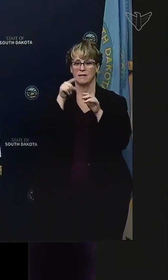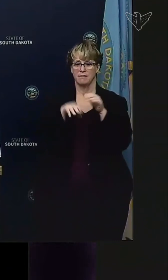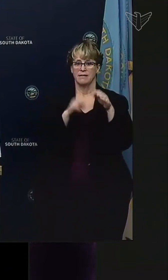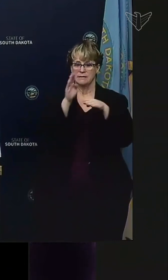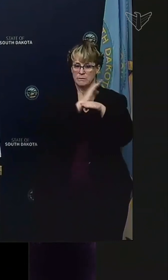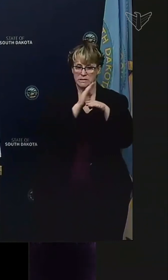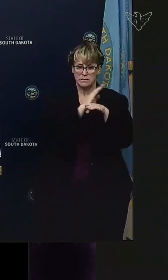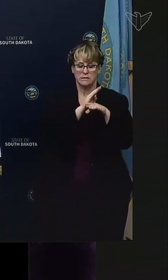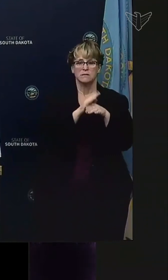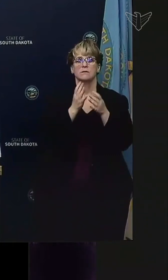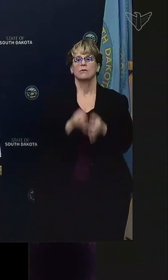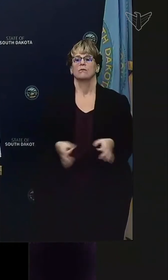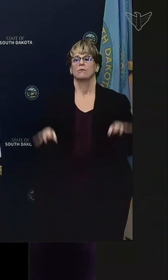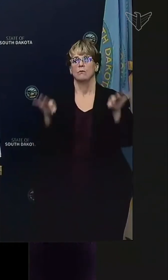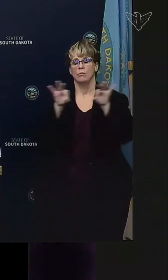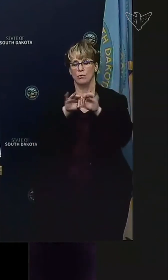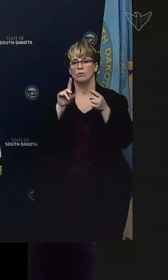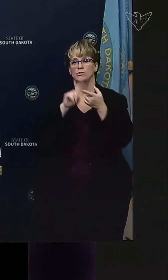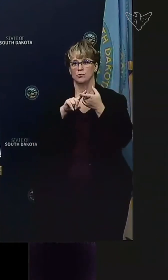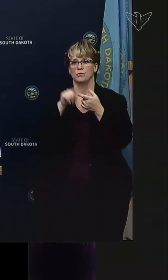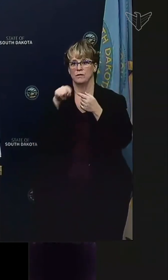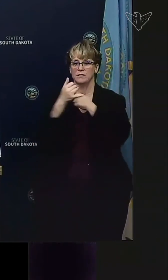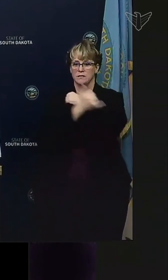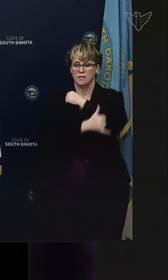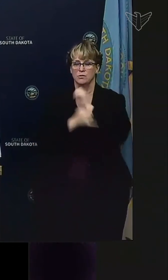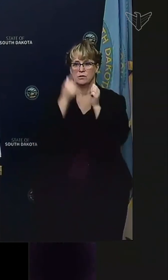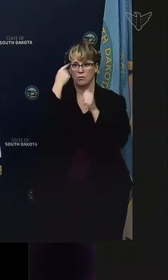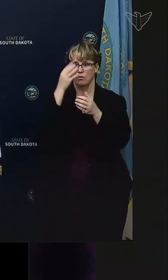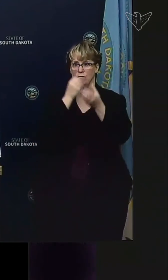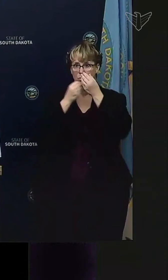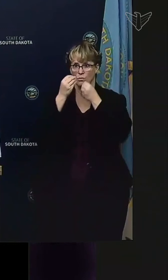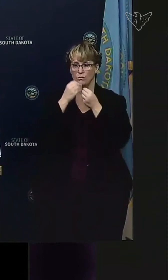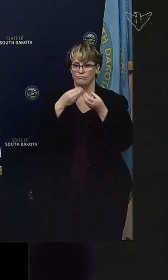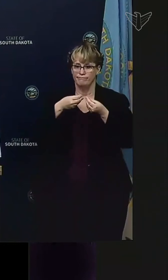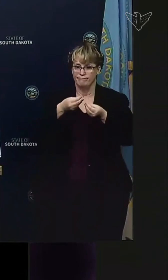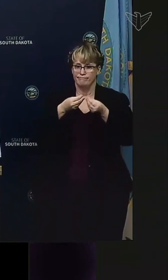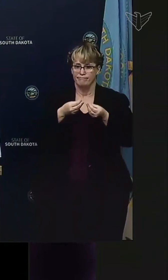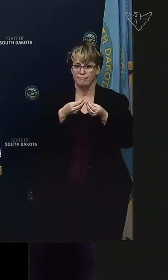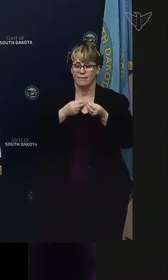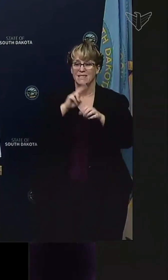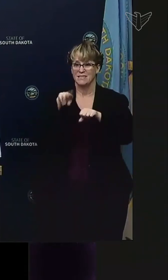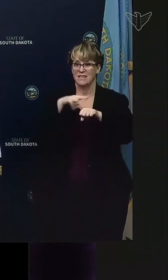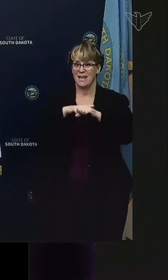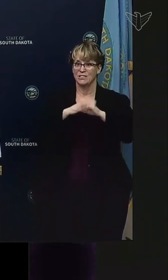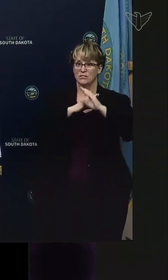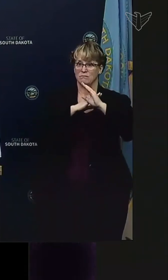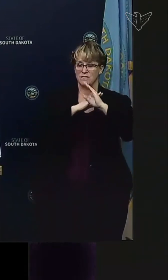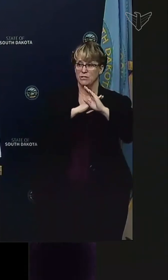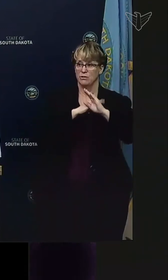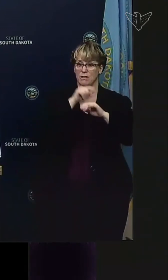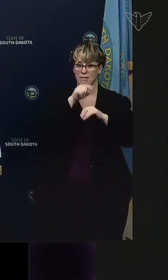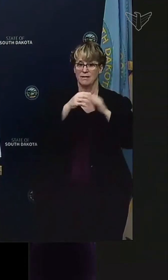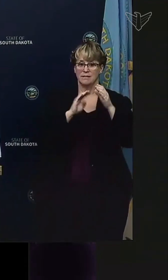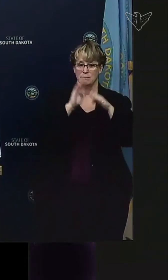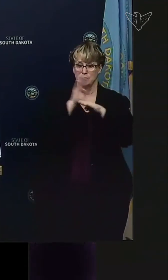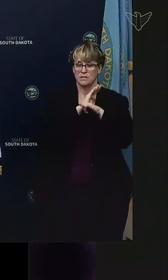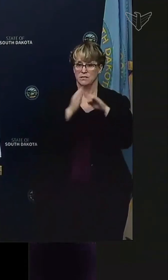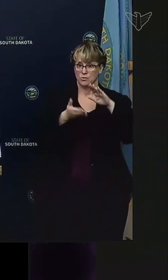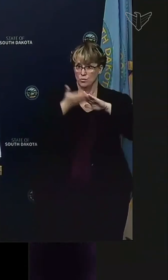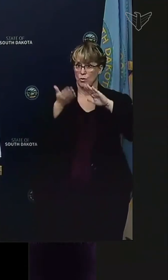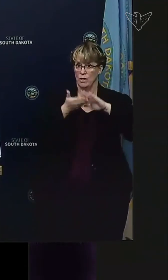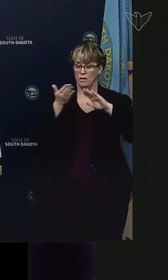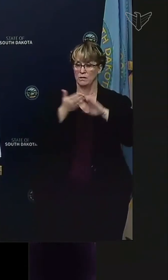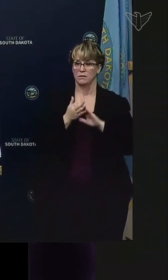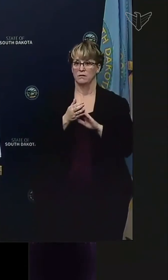plant is incredibly important to our food supply in this country. This is a national security issue that this plant run. It is